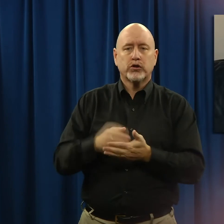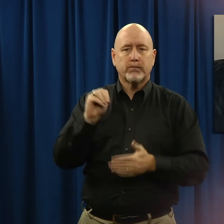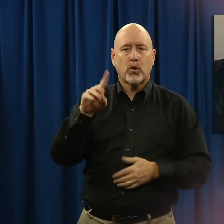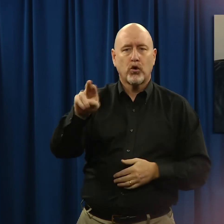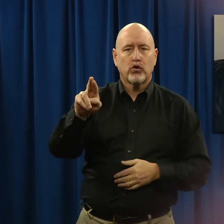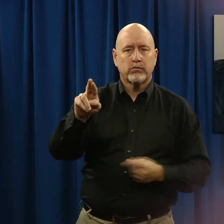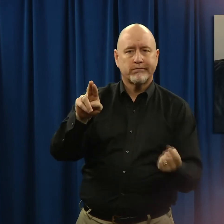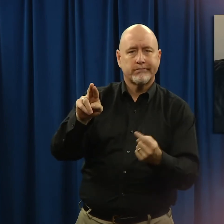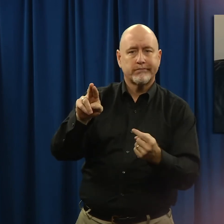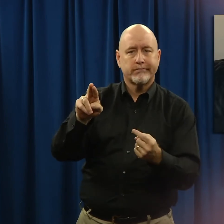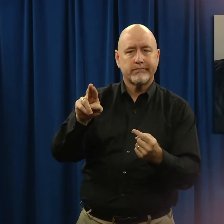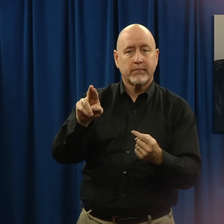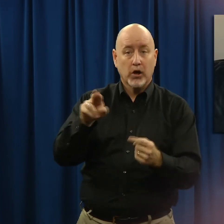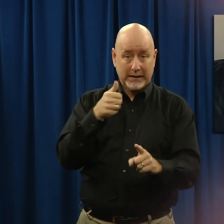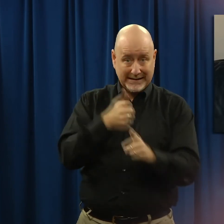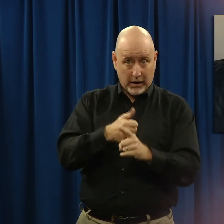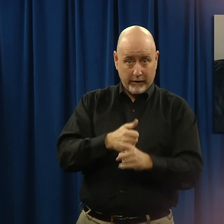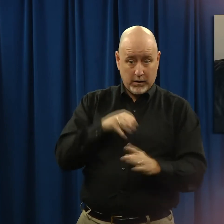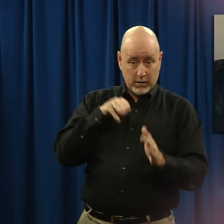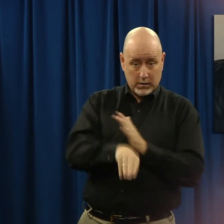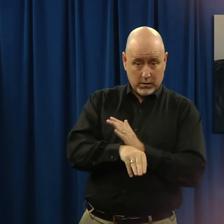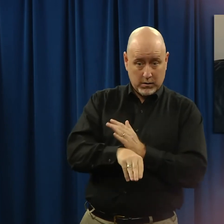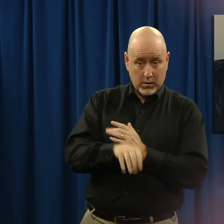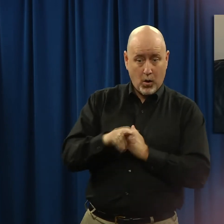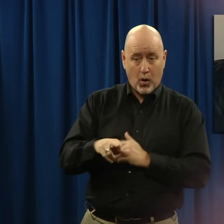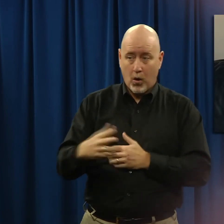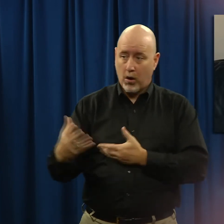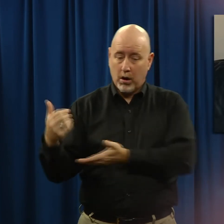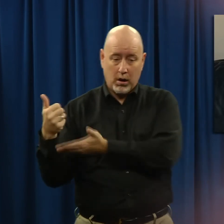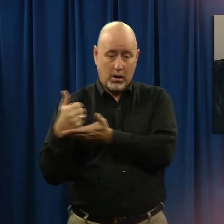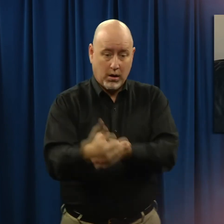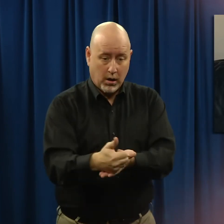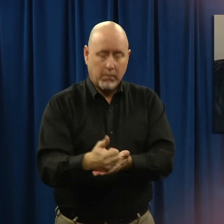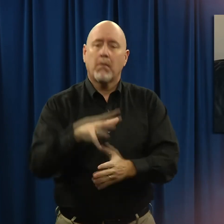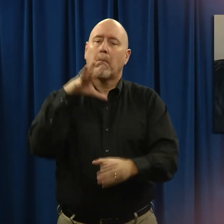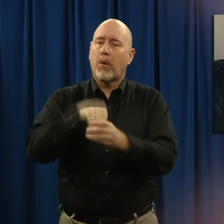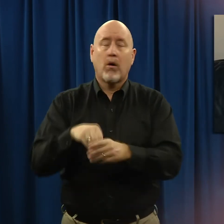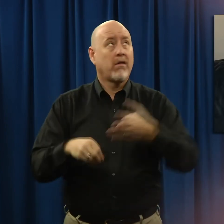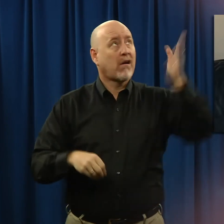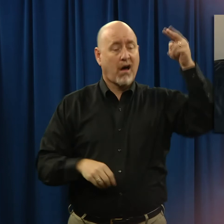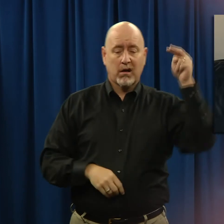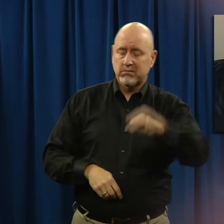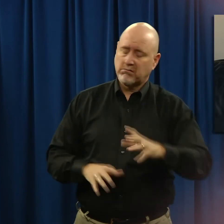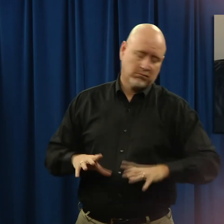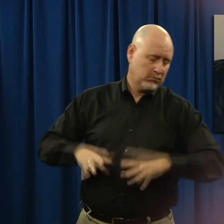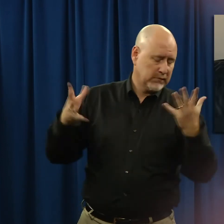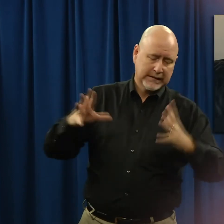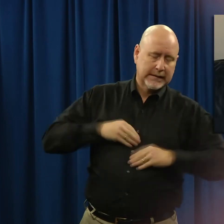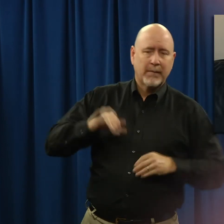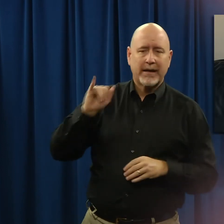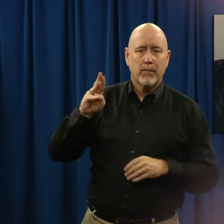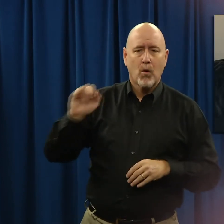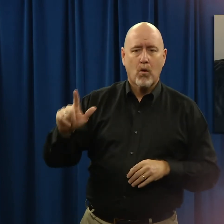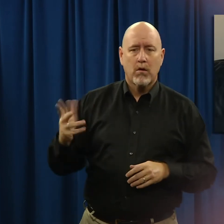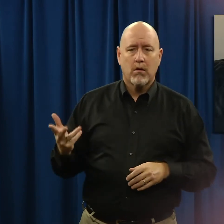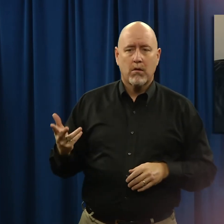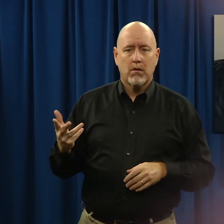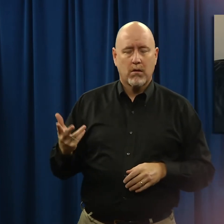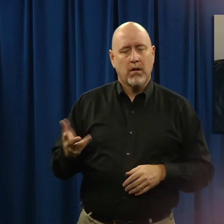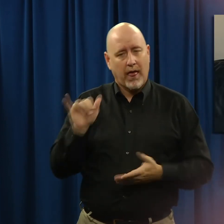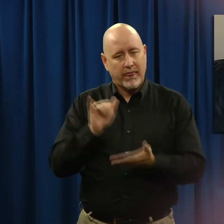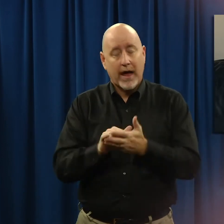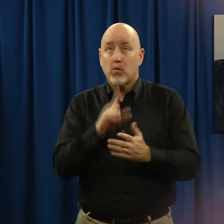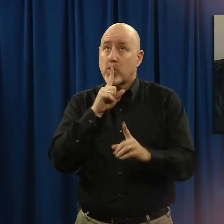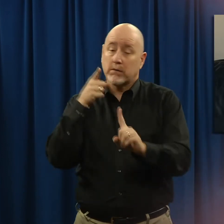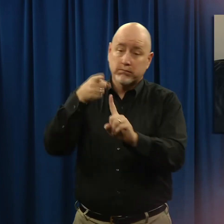committing murder, or being an accomplice to murder, is immoral and unacceptable in God's eyes. Ultimately, that is